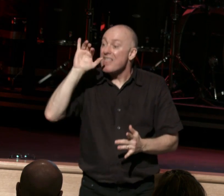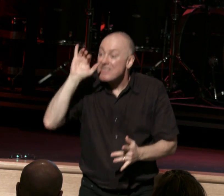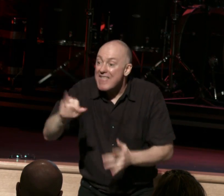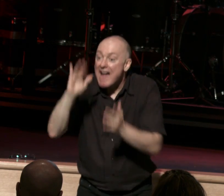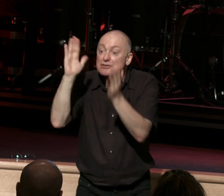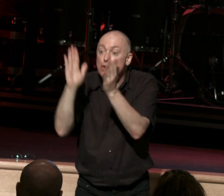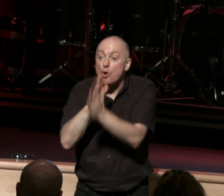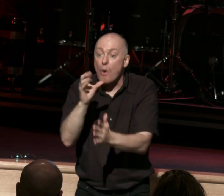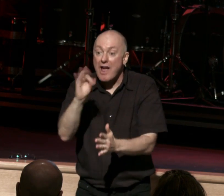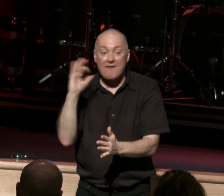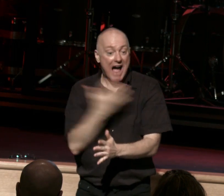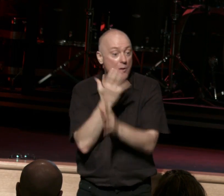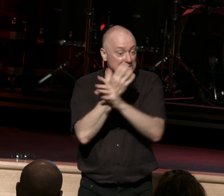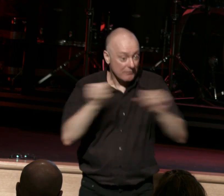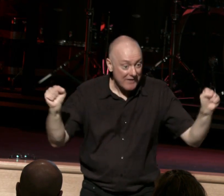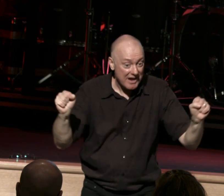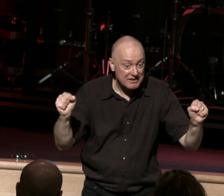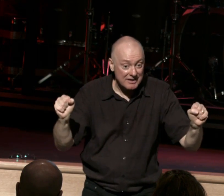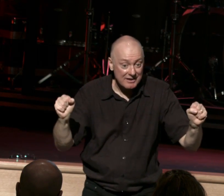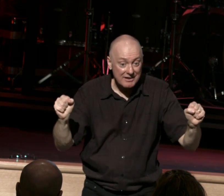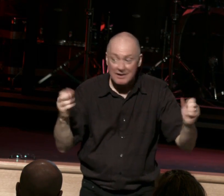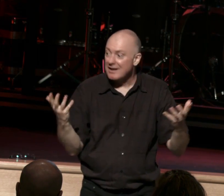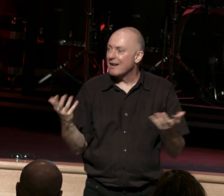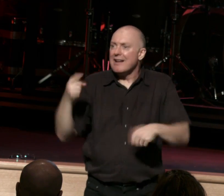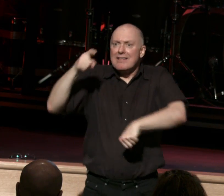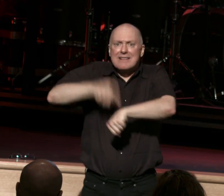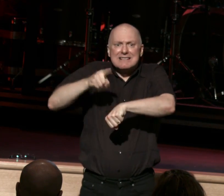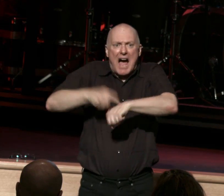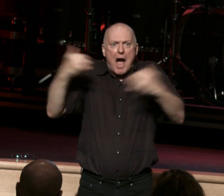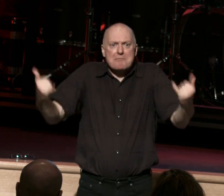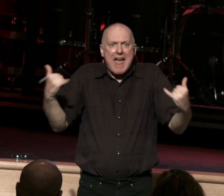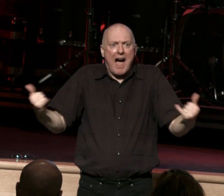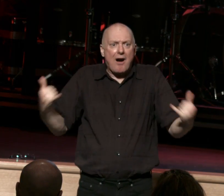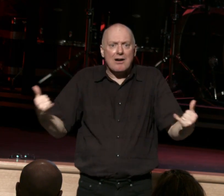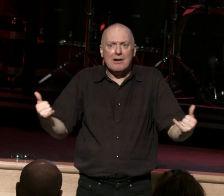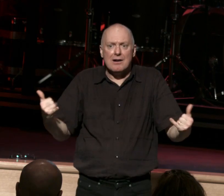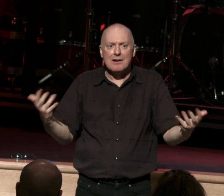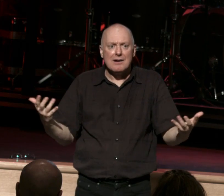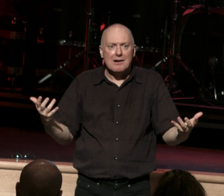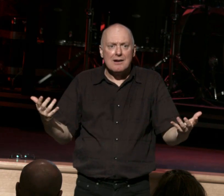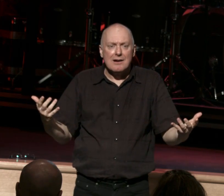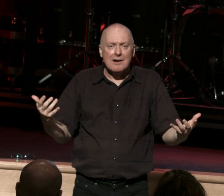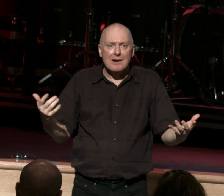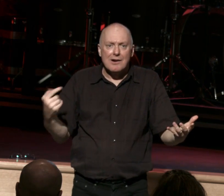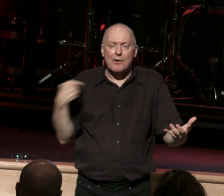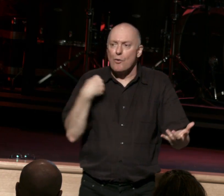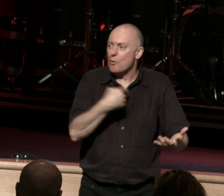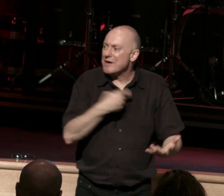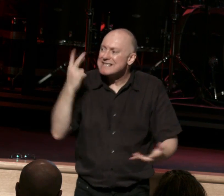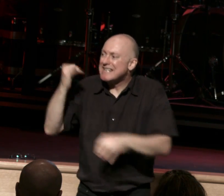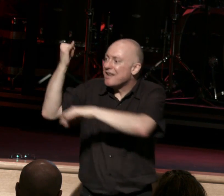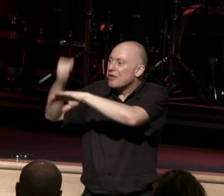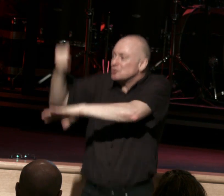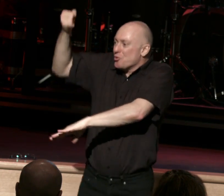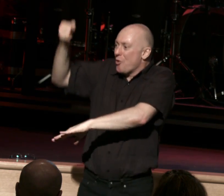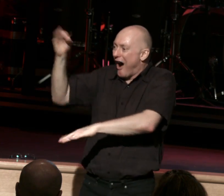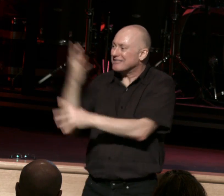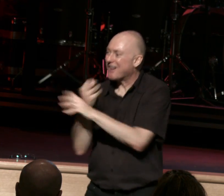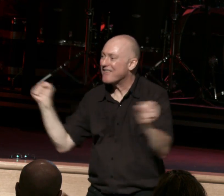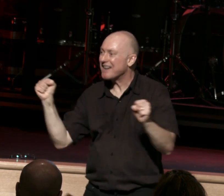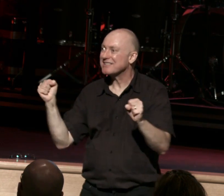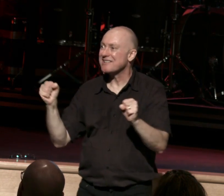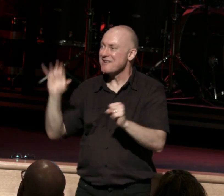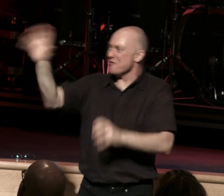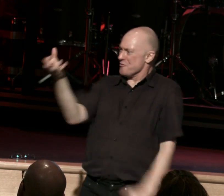Christ. This is the glory of our salvation, loved ones. This season, this time, this series, we were able to hold up the jewel of